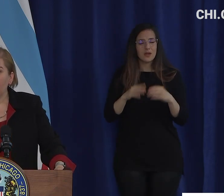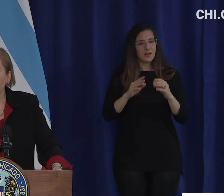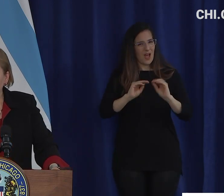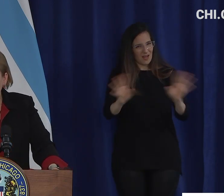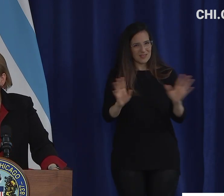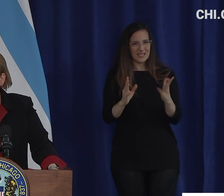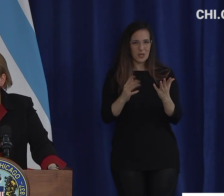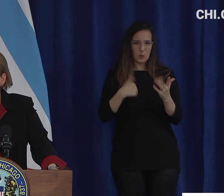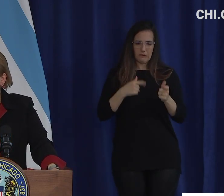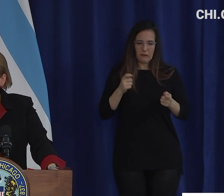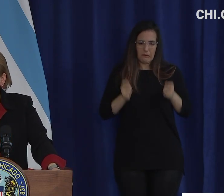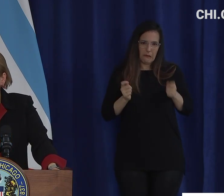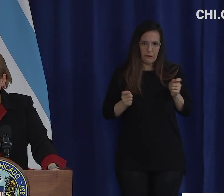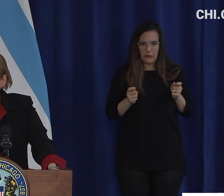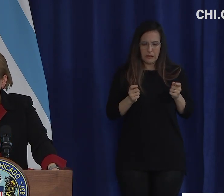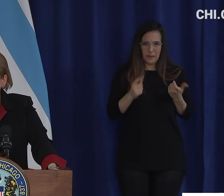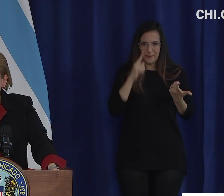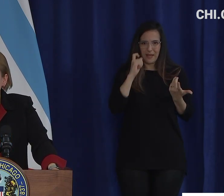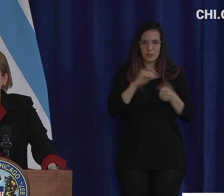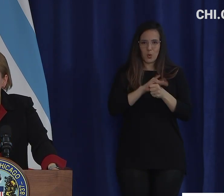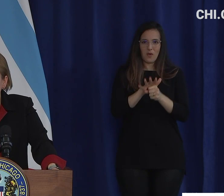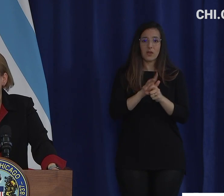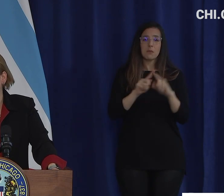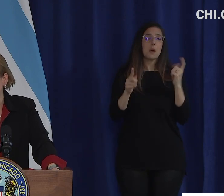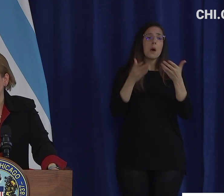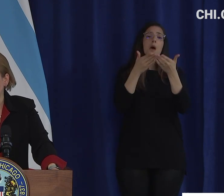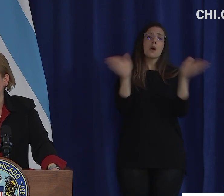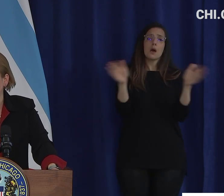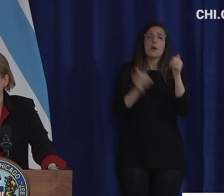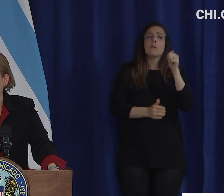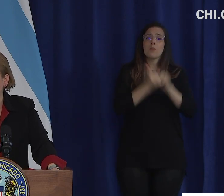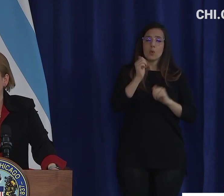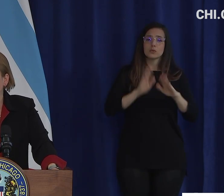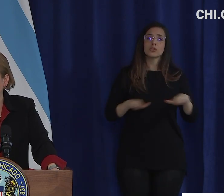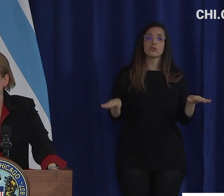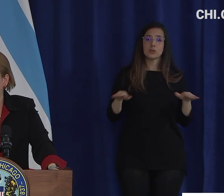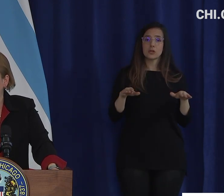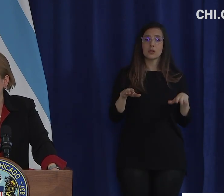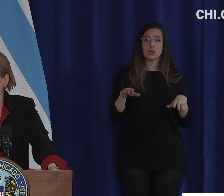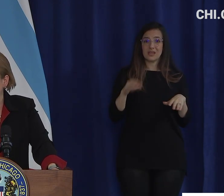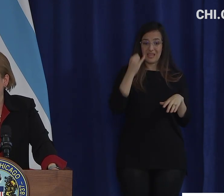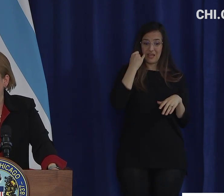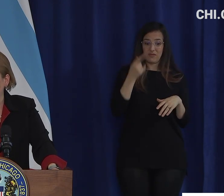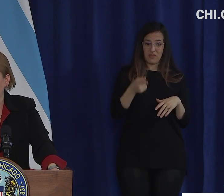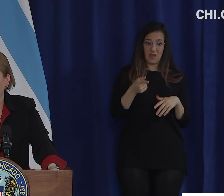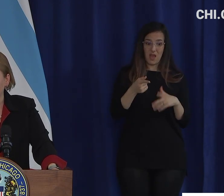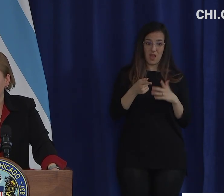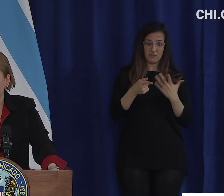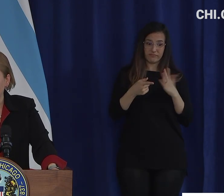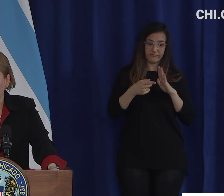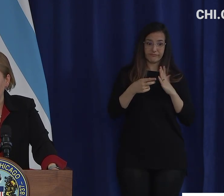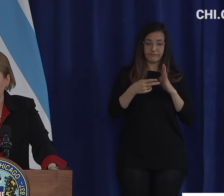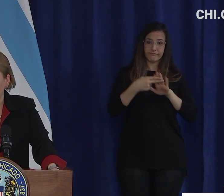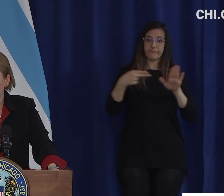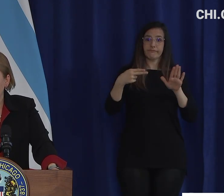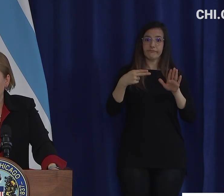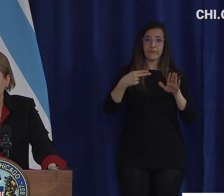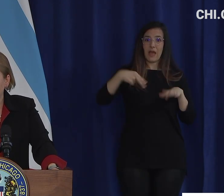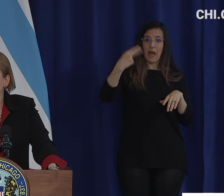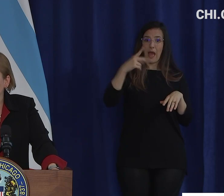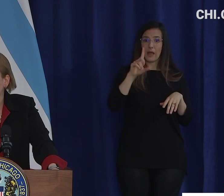COVID. But by and large, we do continue to see most children who have lead poisoning or high lead levels here in